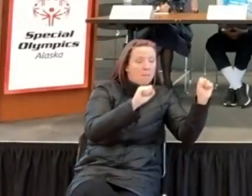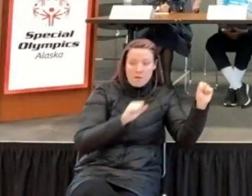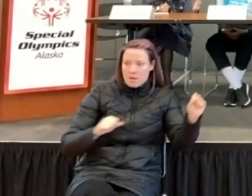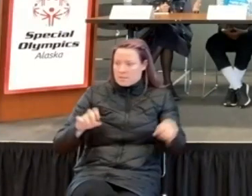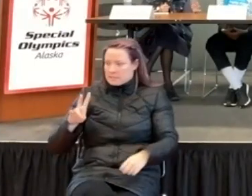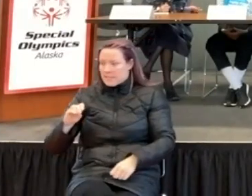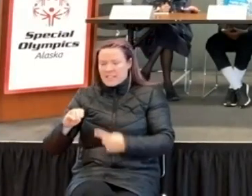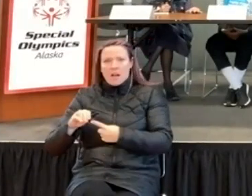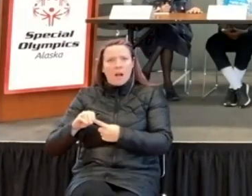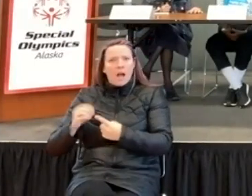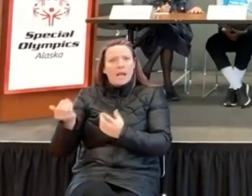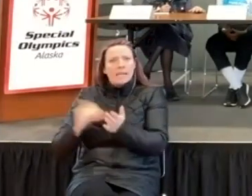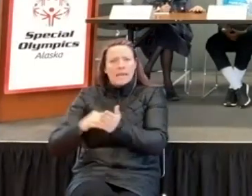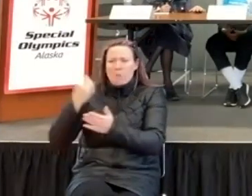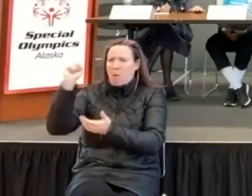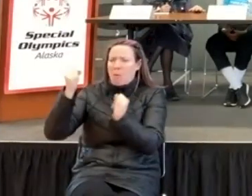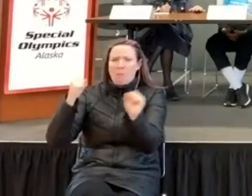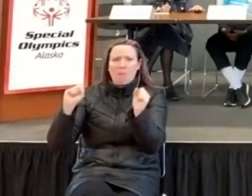What happened? We had,